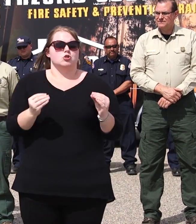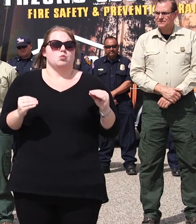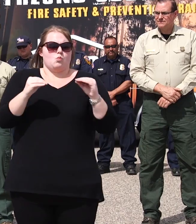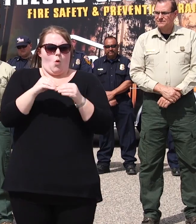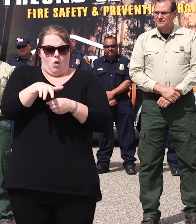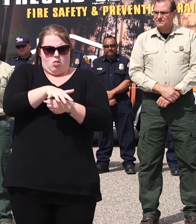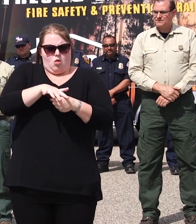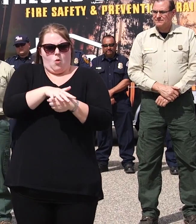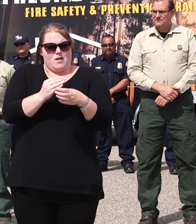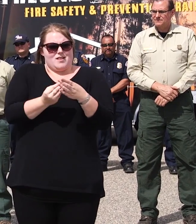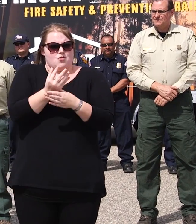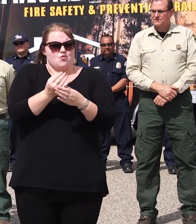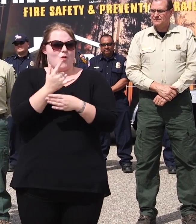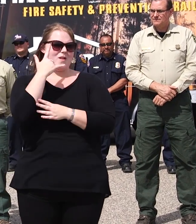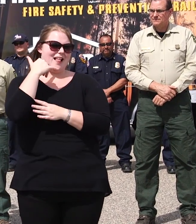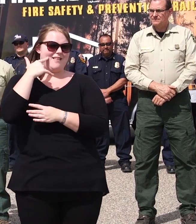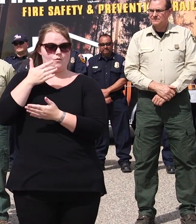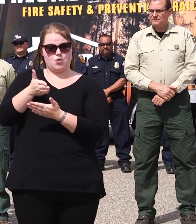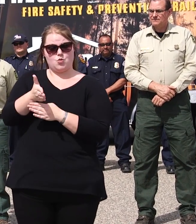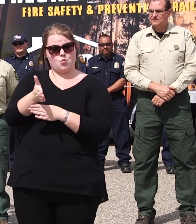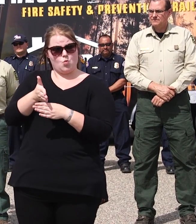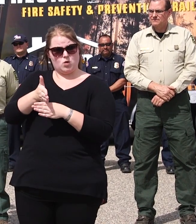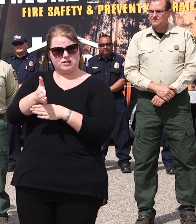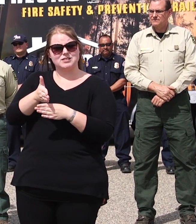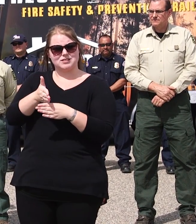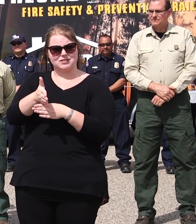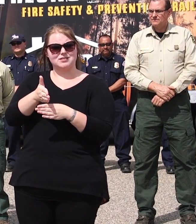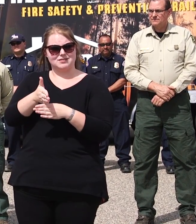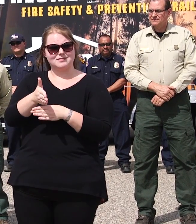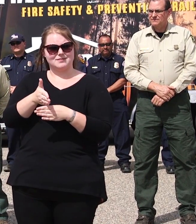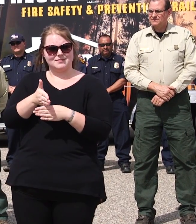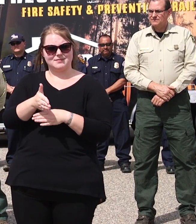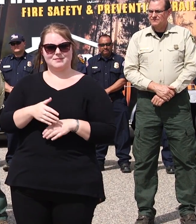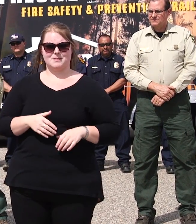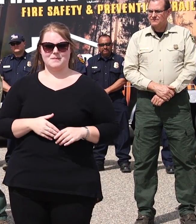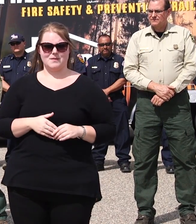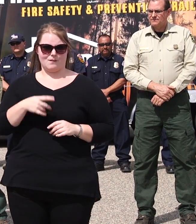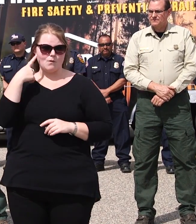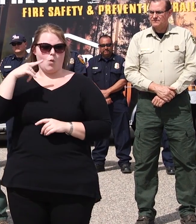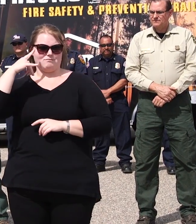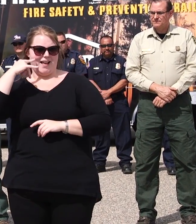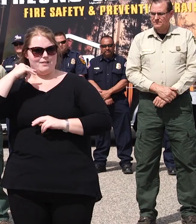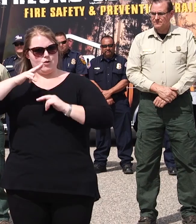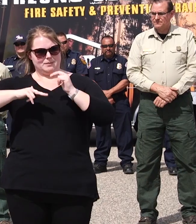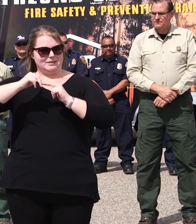locally grown California wood in California buildings.